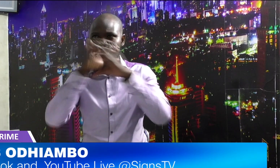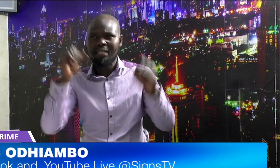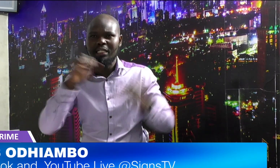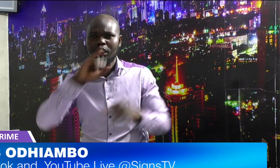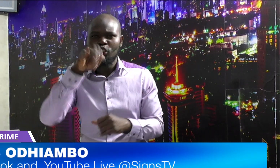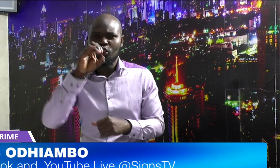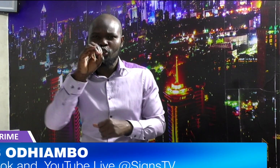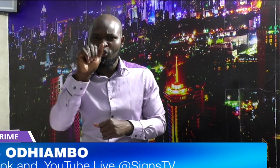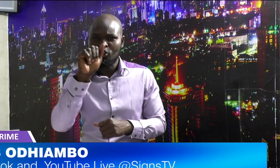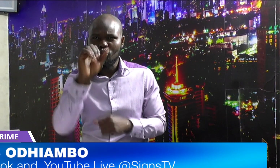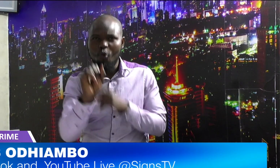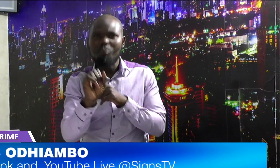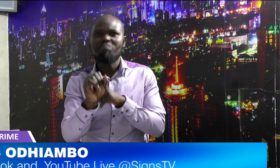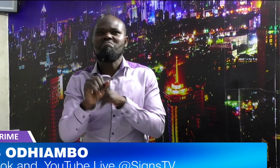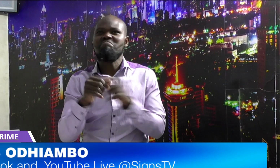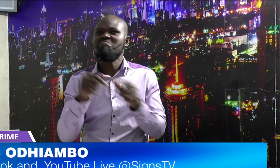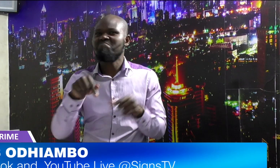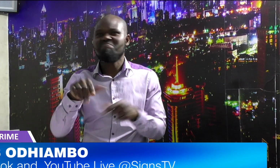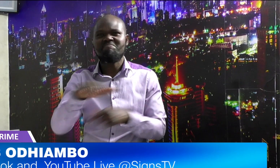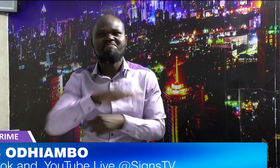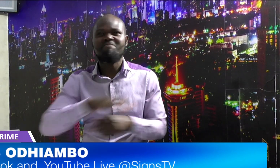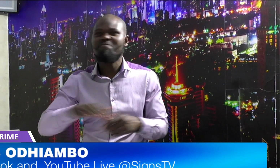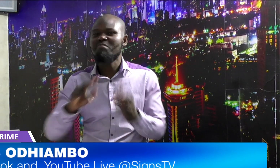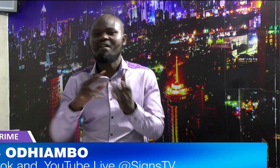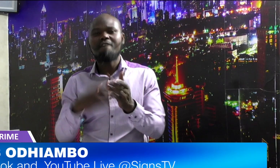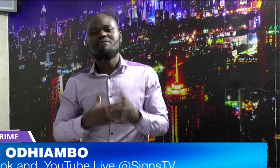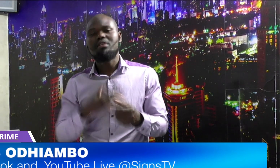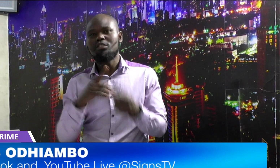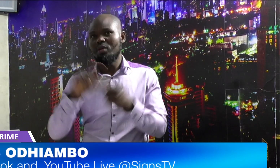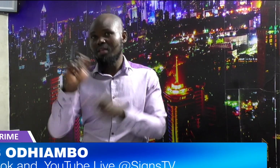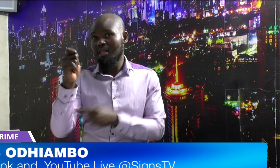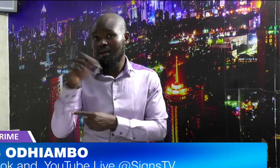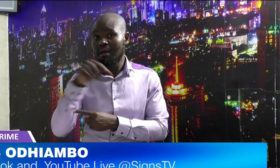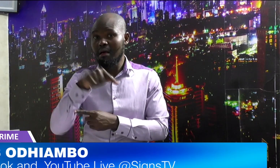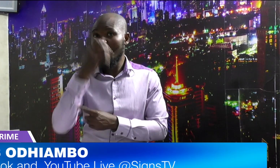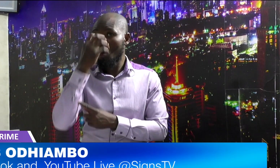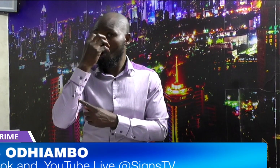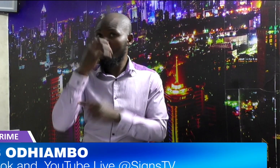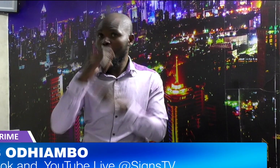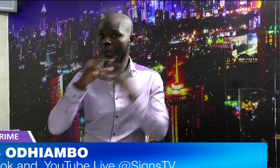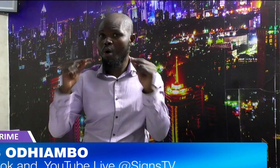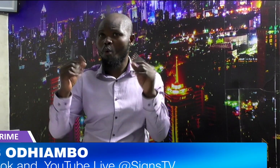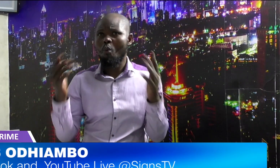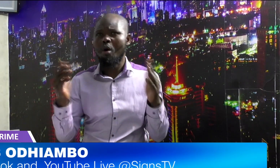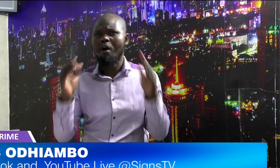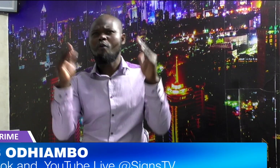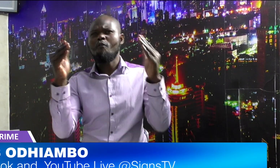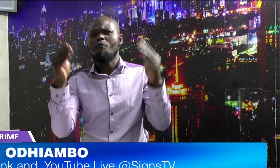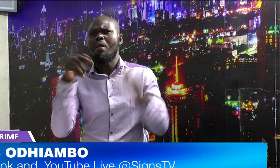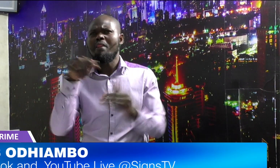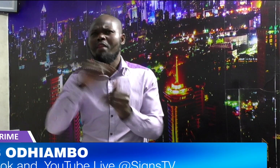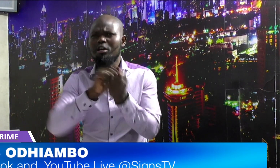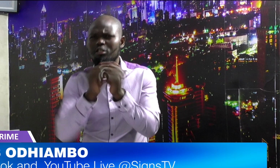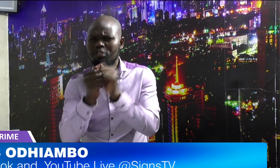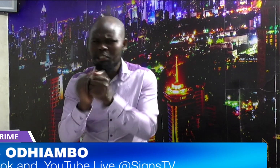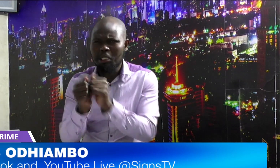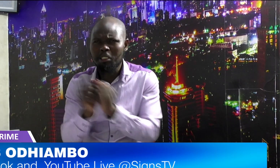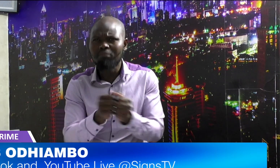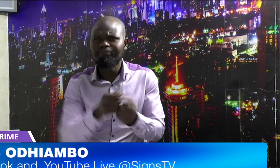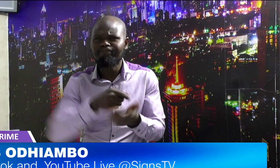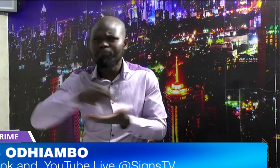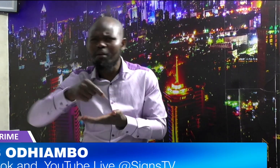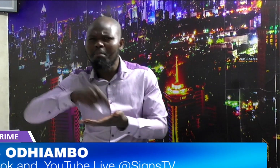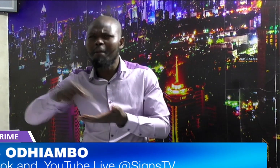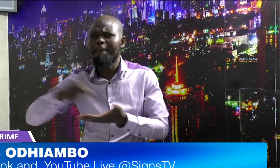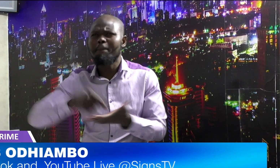a two-day state visit in Kenya. Ruto attributed this change to the signing of essential agreements